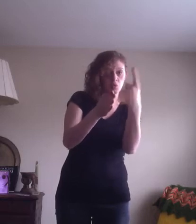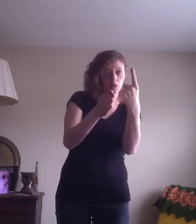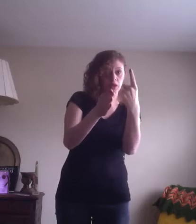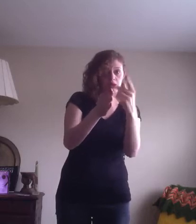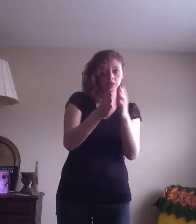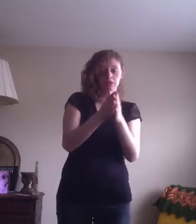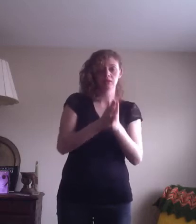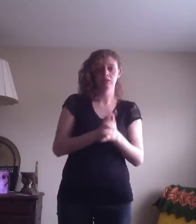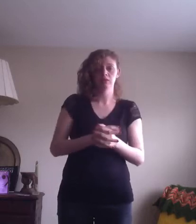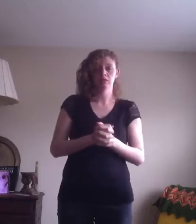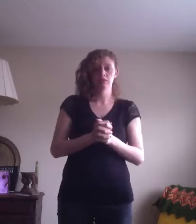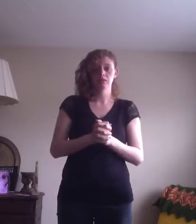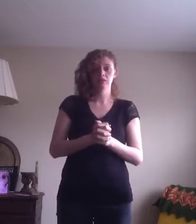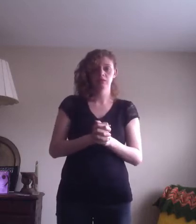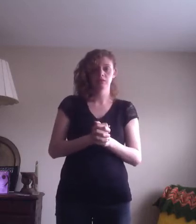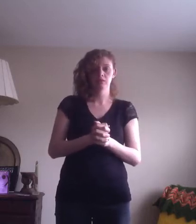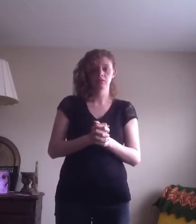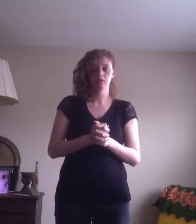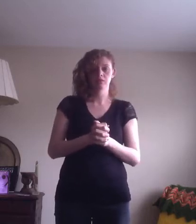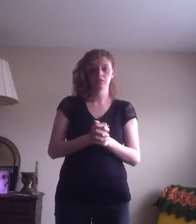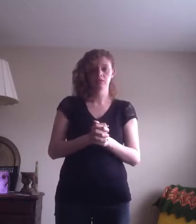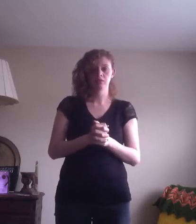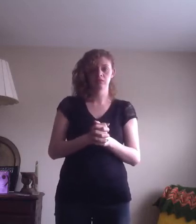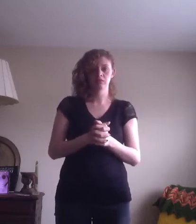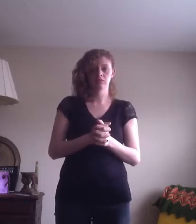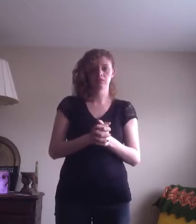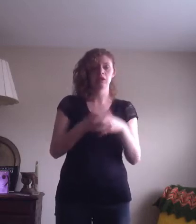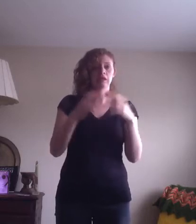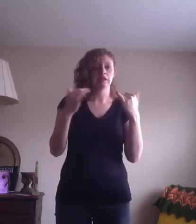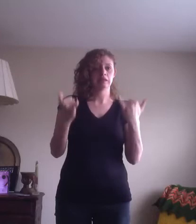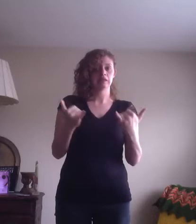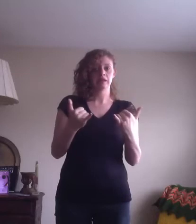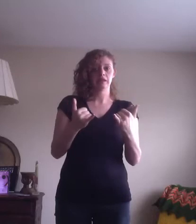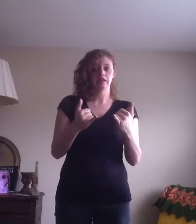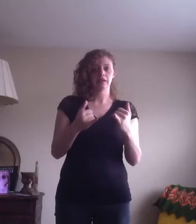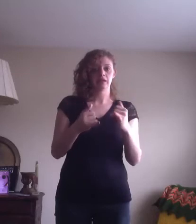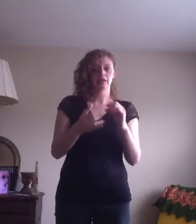distance between these two is called a unit.